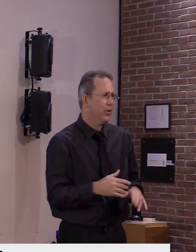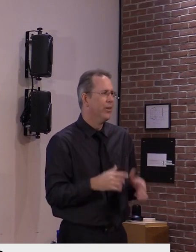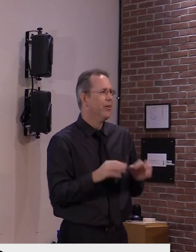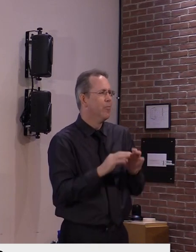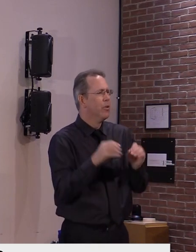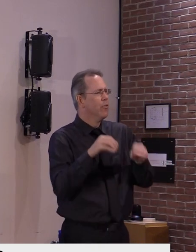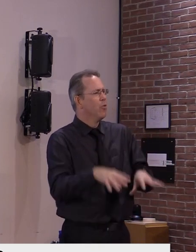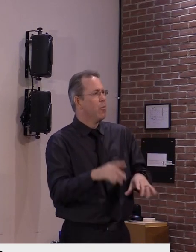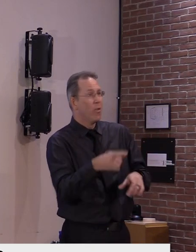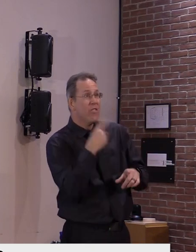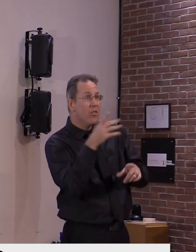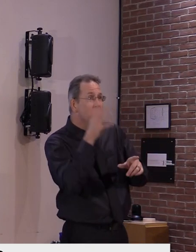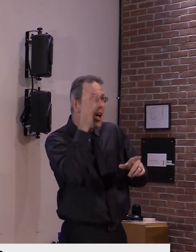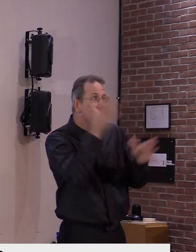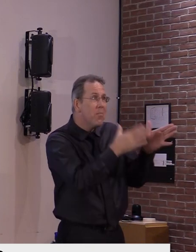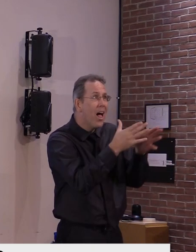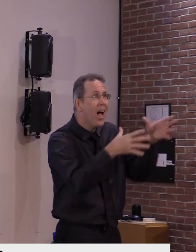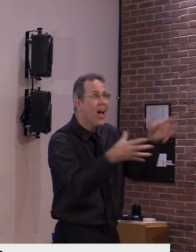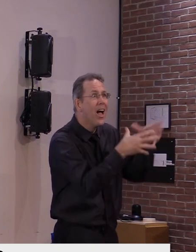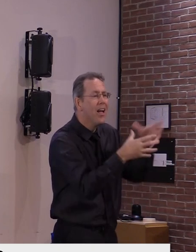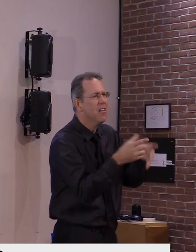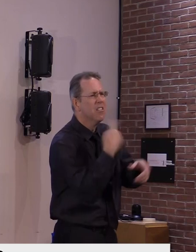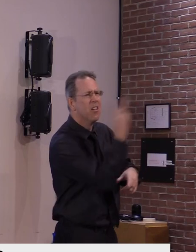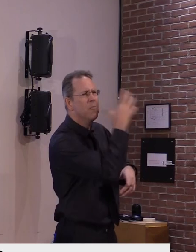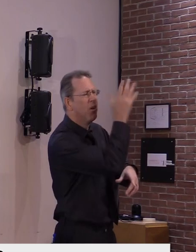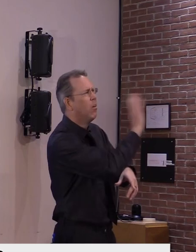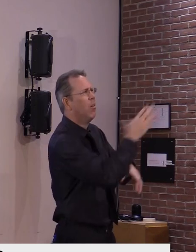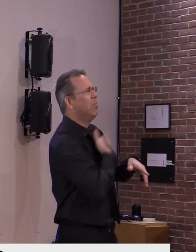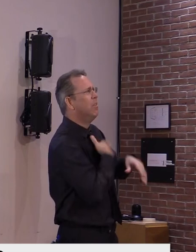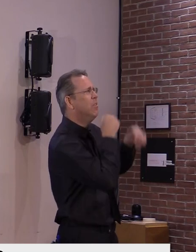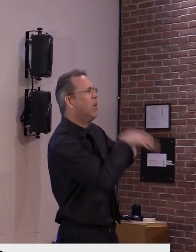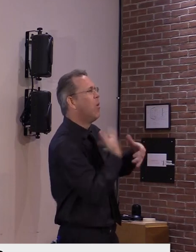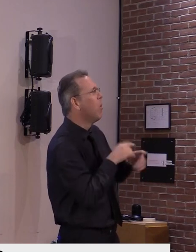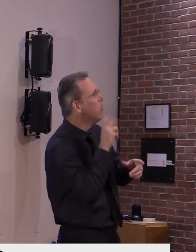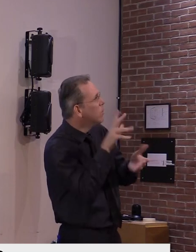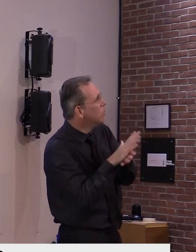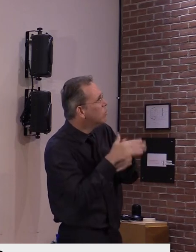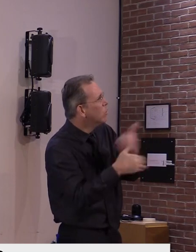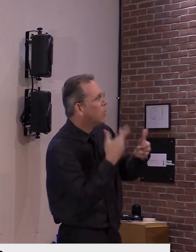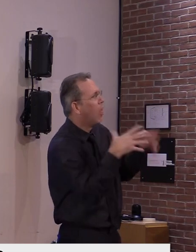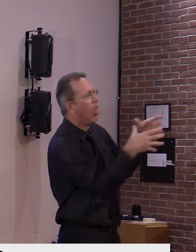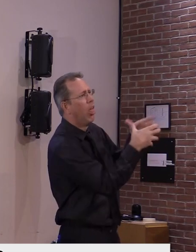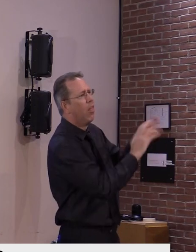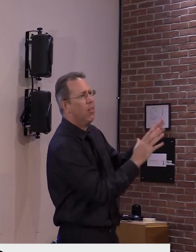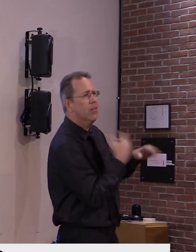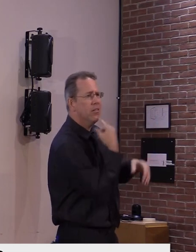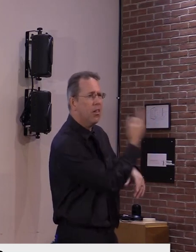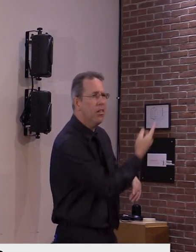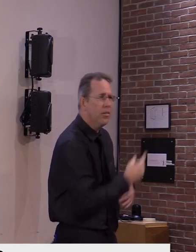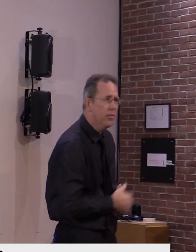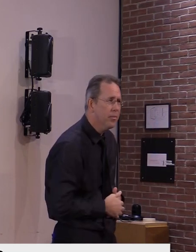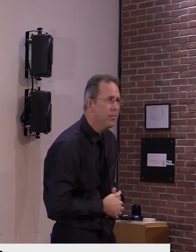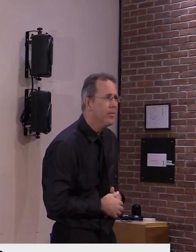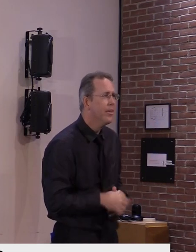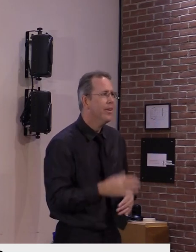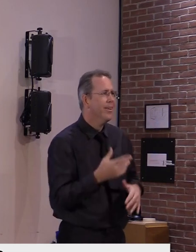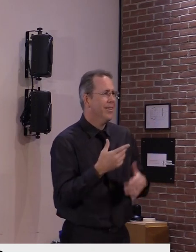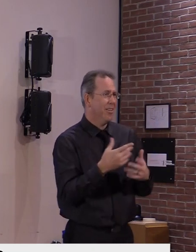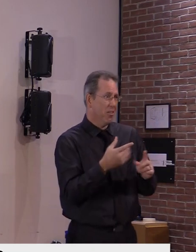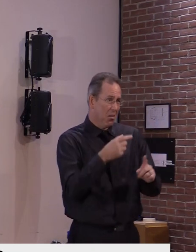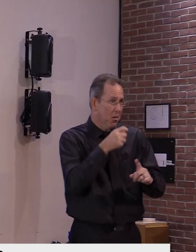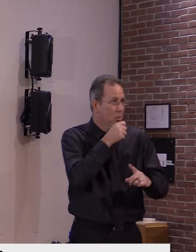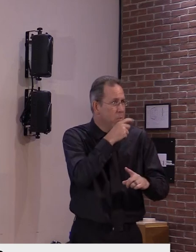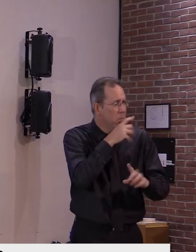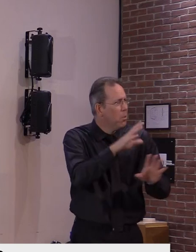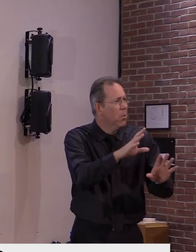truth to protect others. I don't think it's tattling on anyone, and I'm not sure that it's all about the